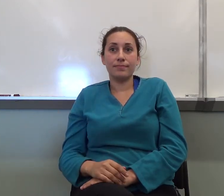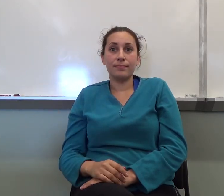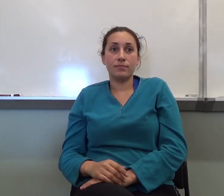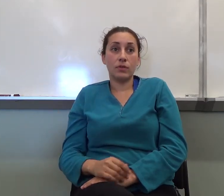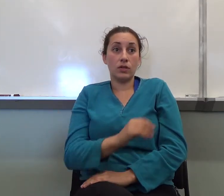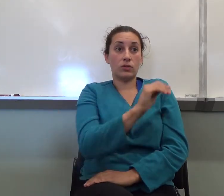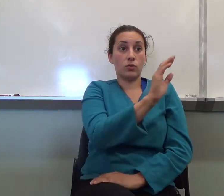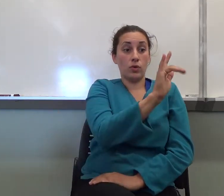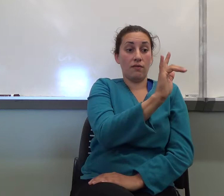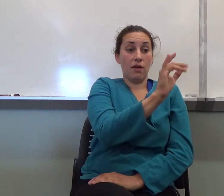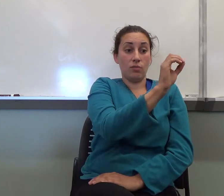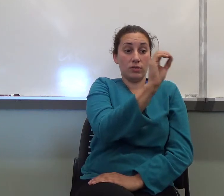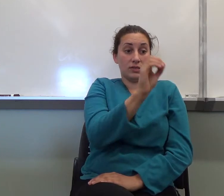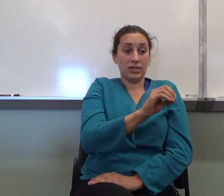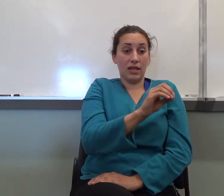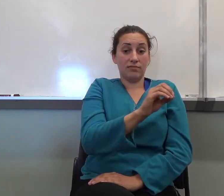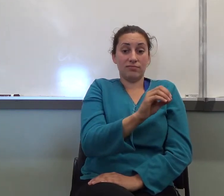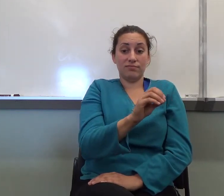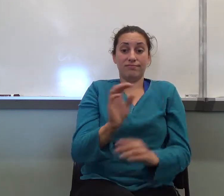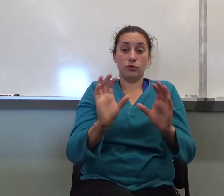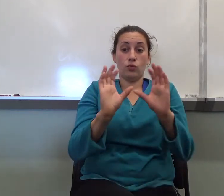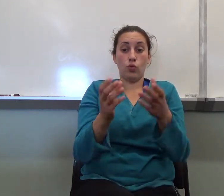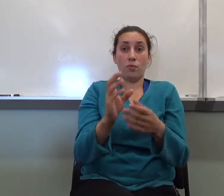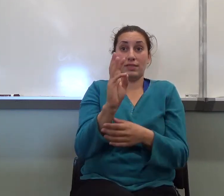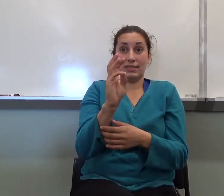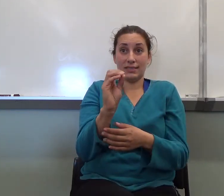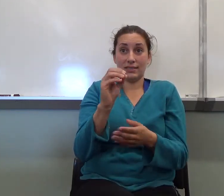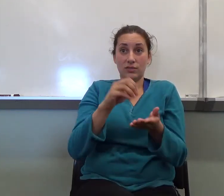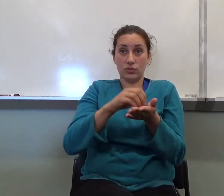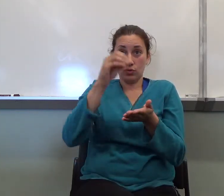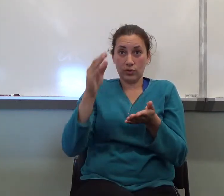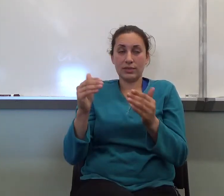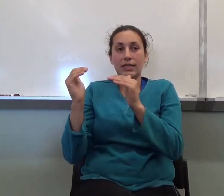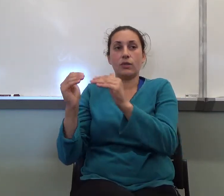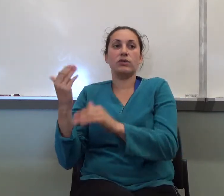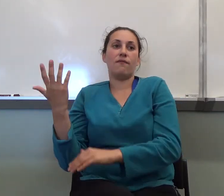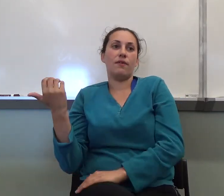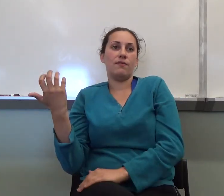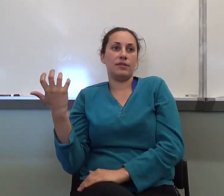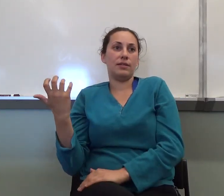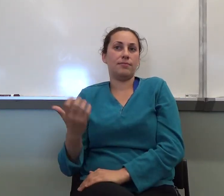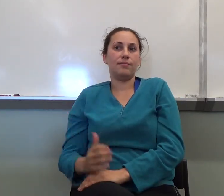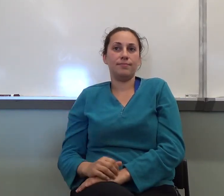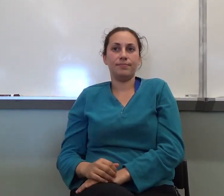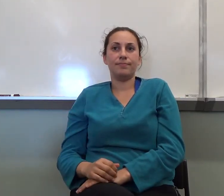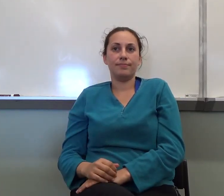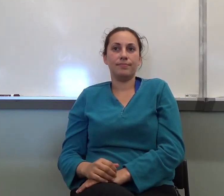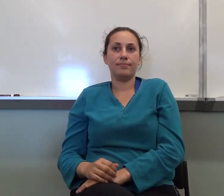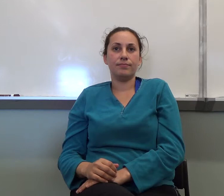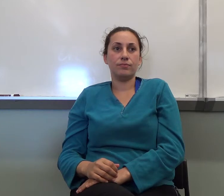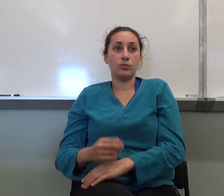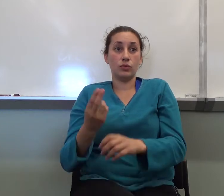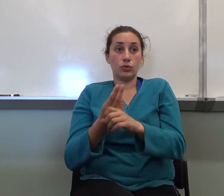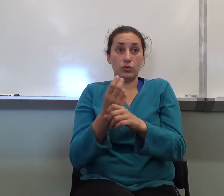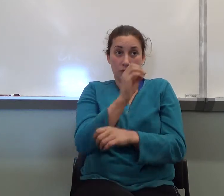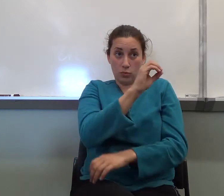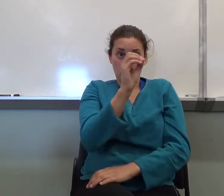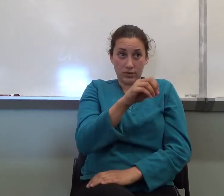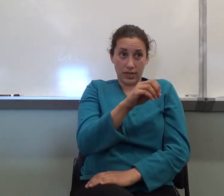%, of 60 students is 15. Part of the art of using a percent proportion is to be